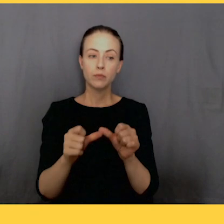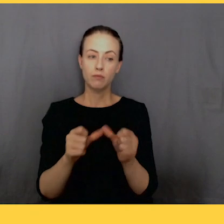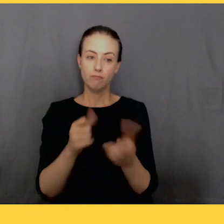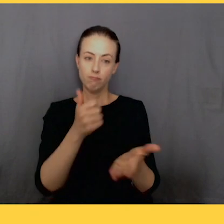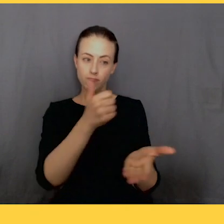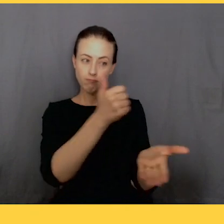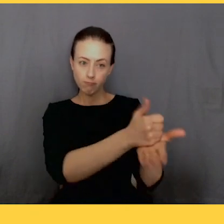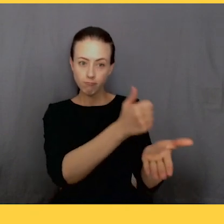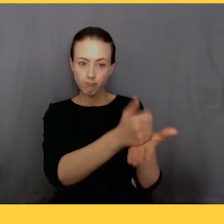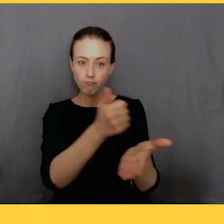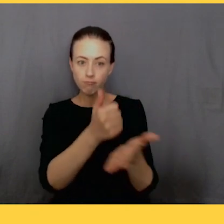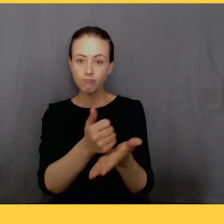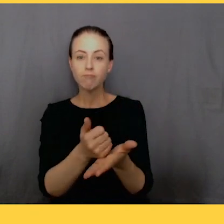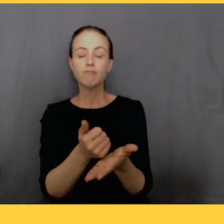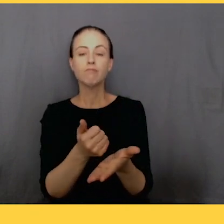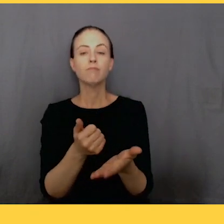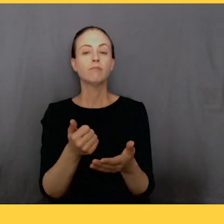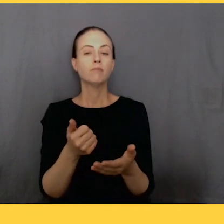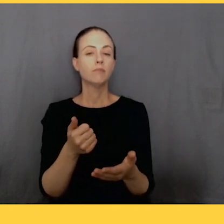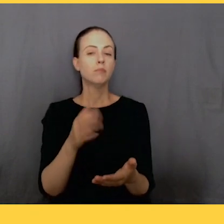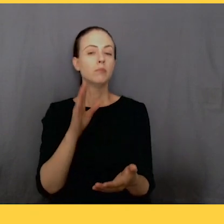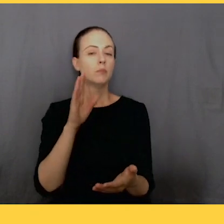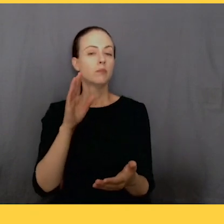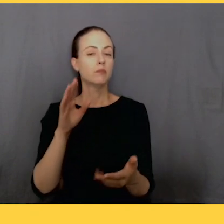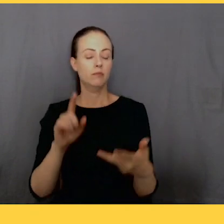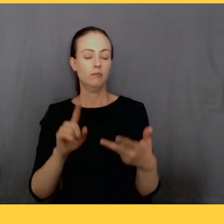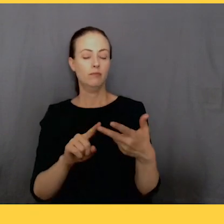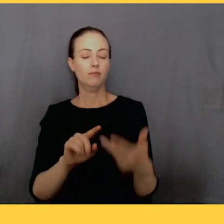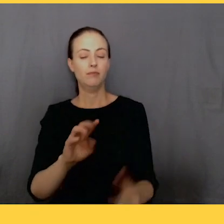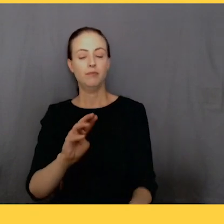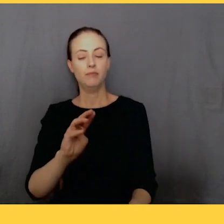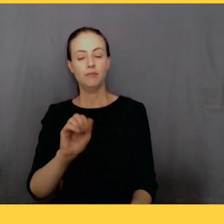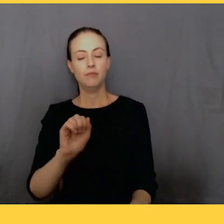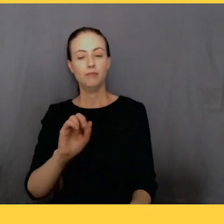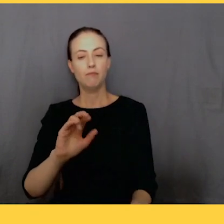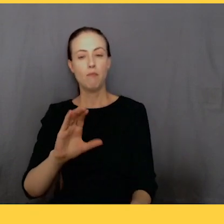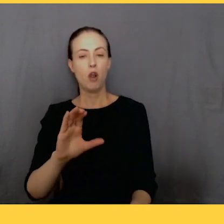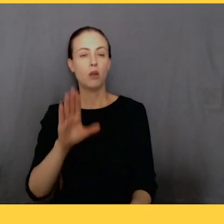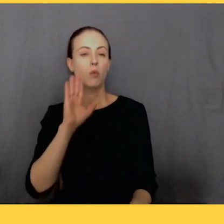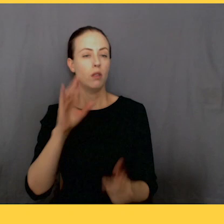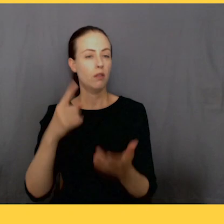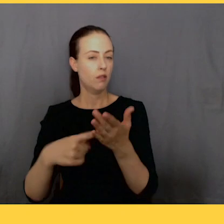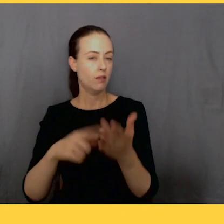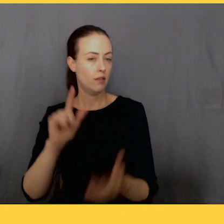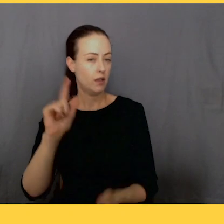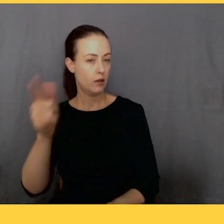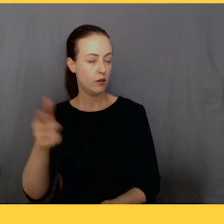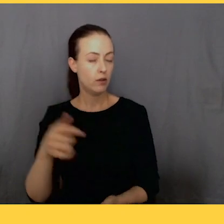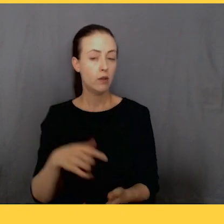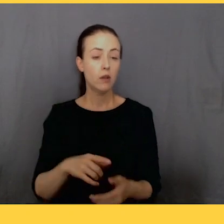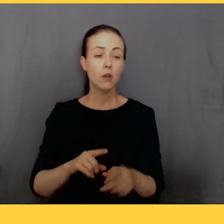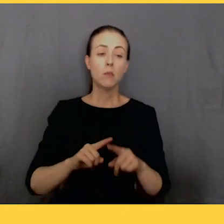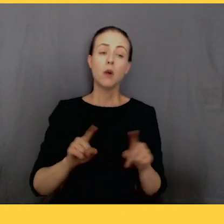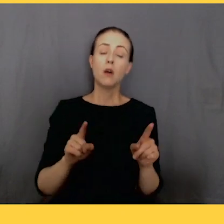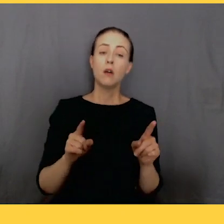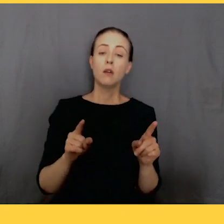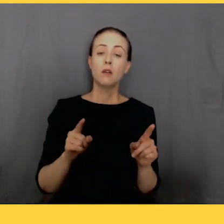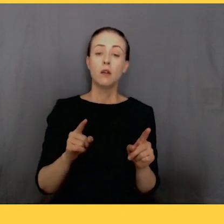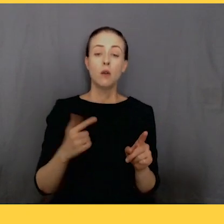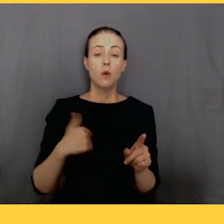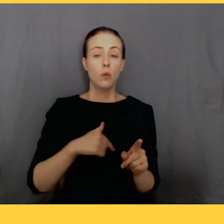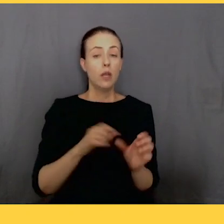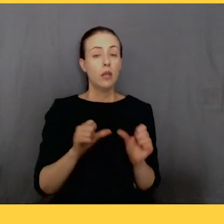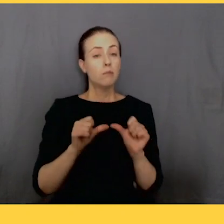on this a bit more detail later when Mark speaks about this area. But at a high level, we are